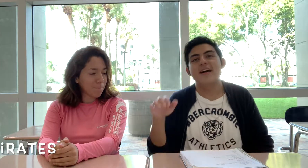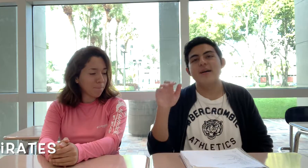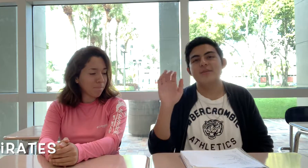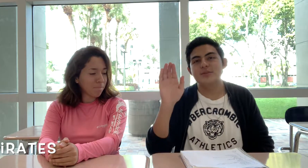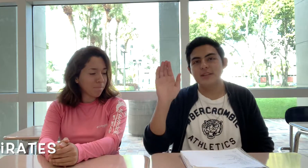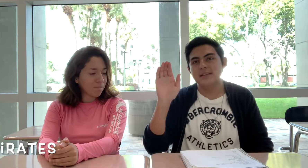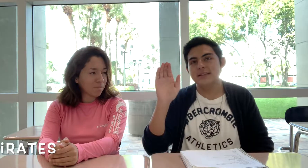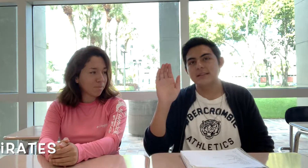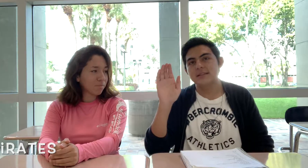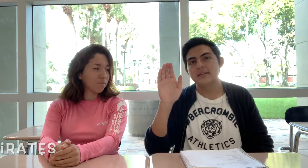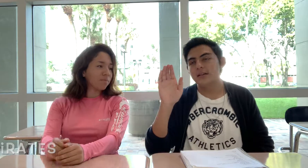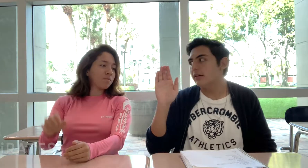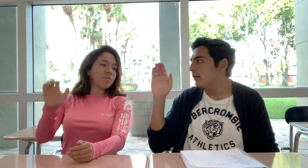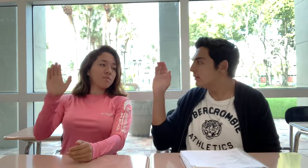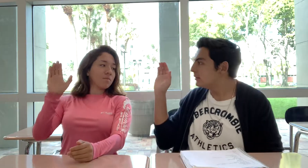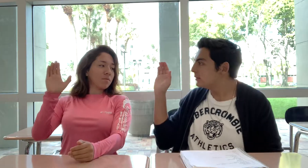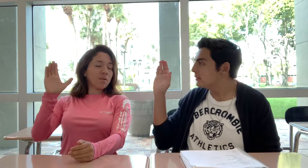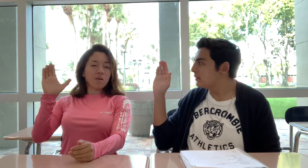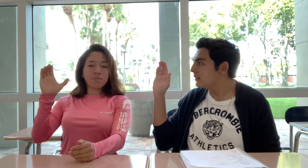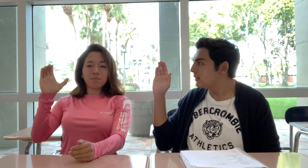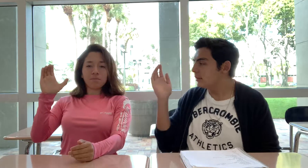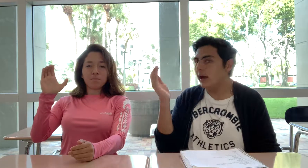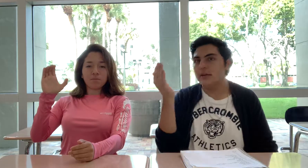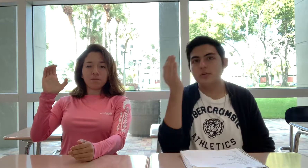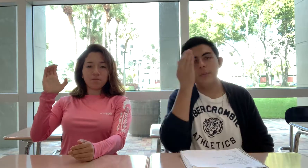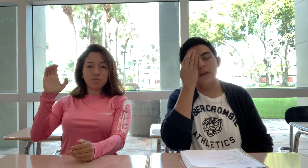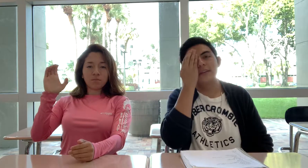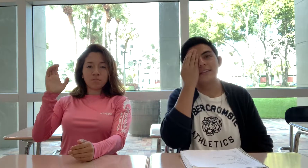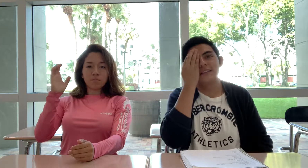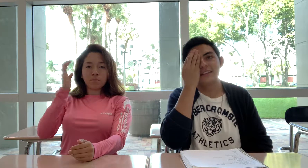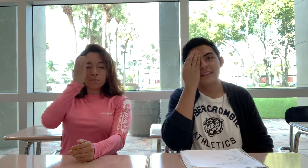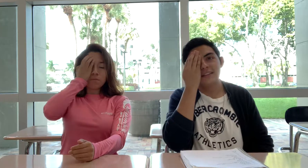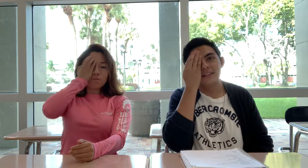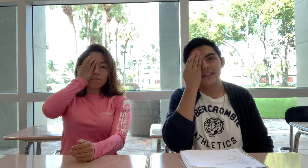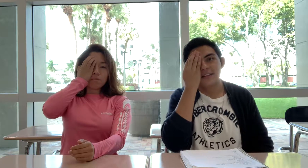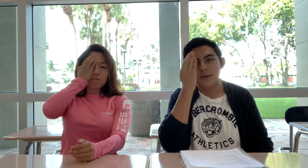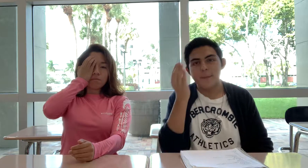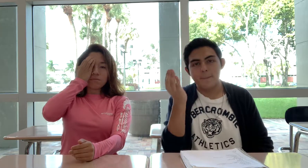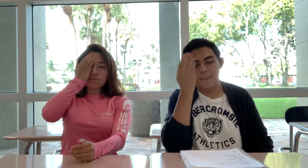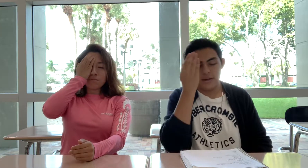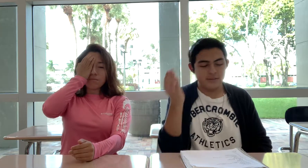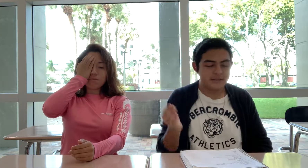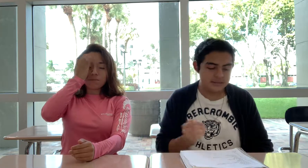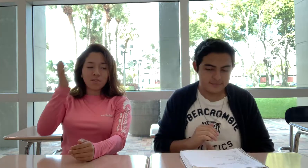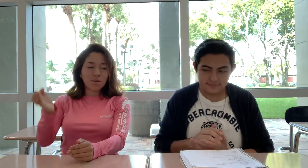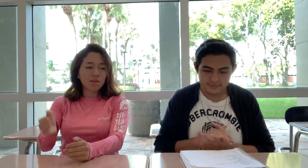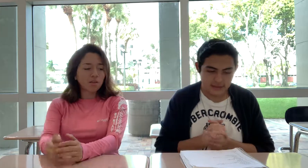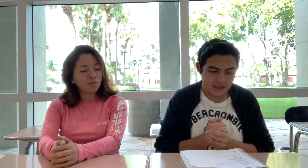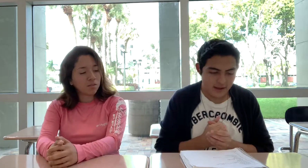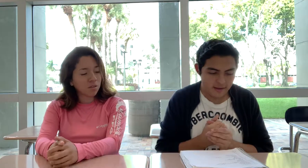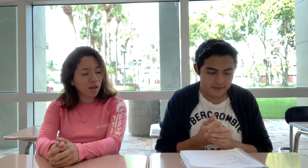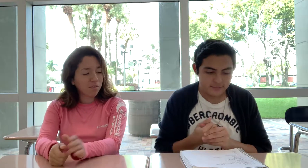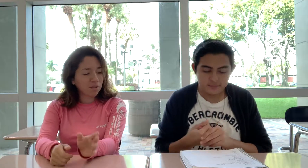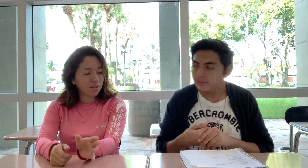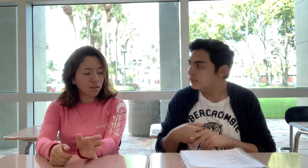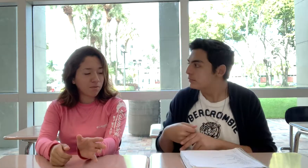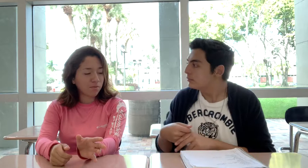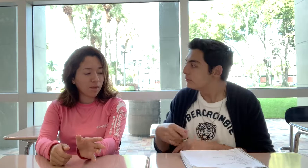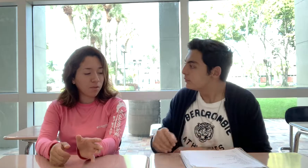You do this. Okay. Yeah. And you do pirate. Pirate. Like that. So half of the stuff that you